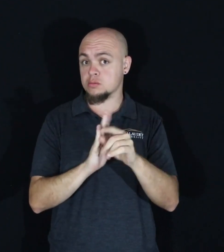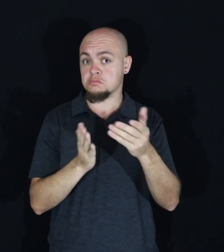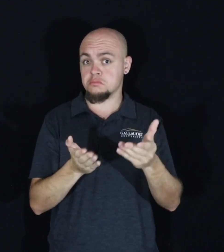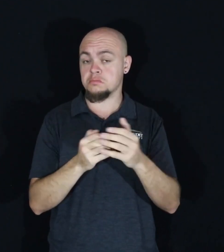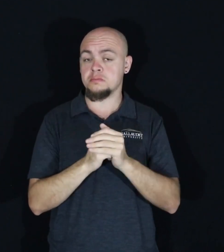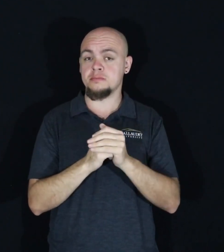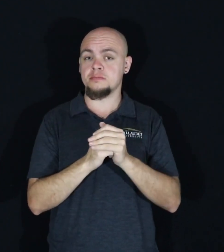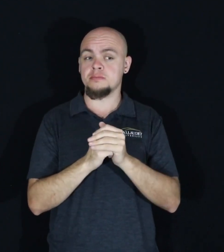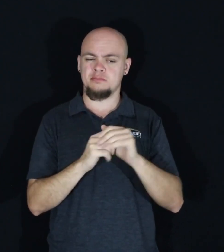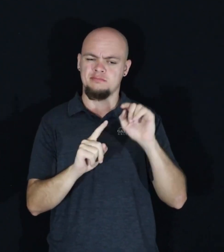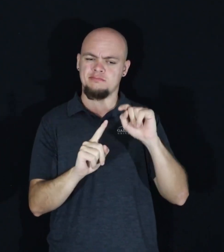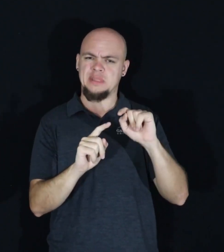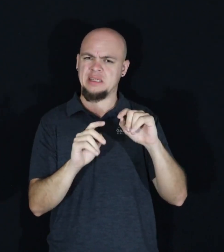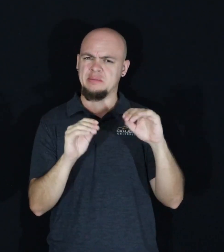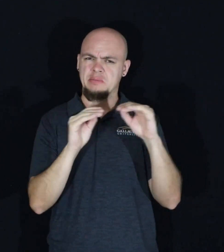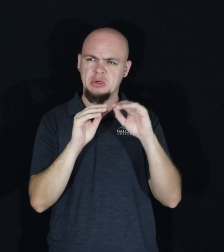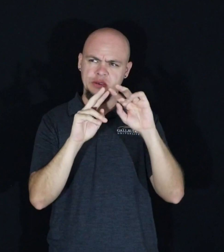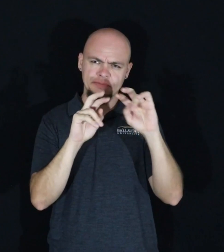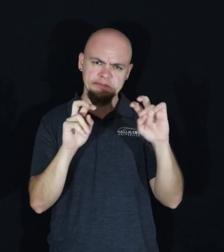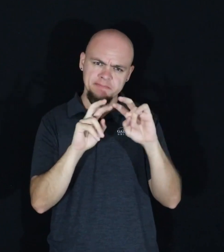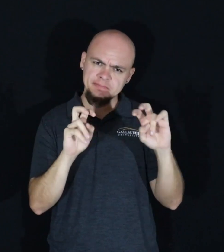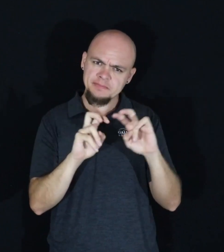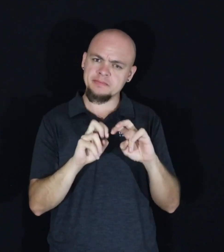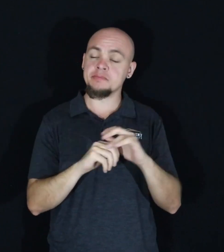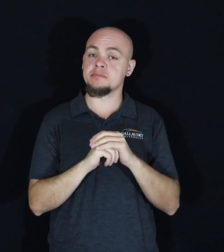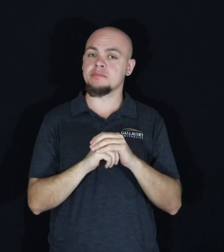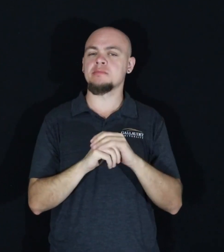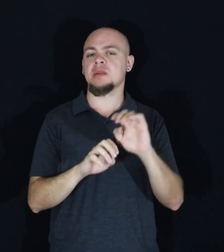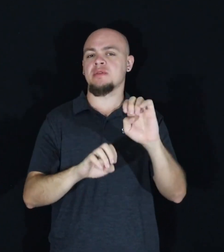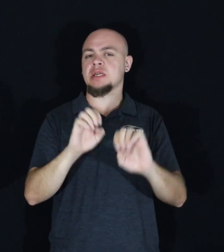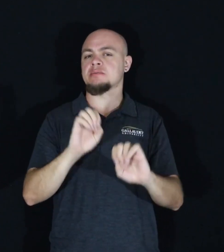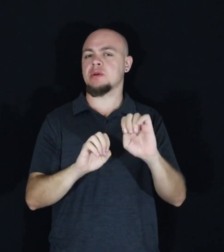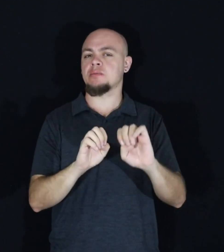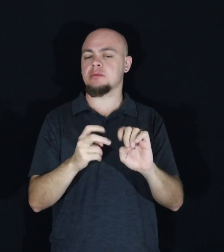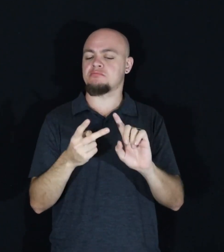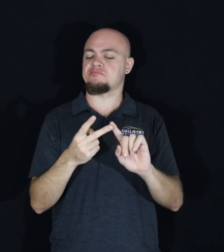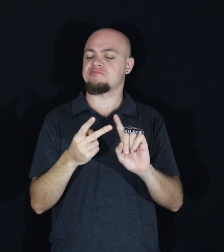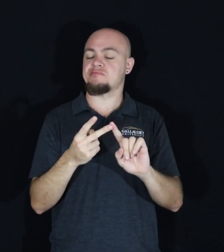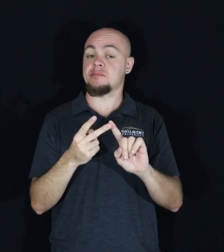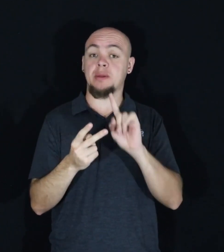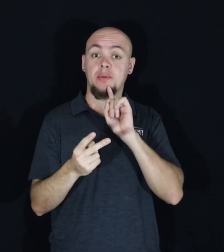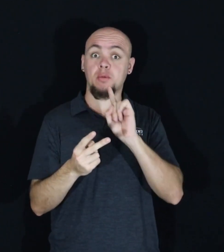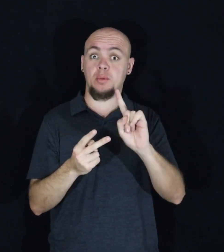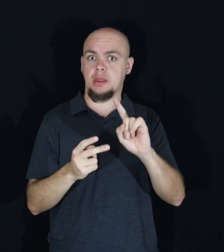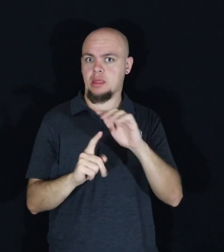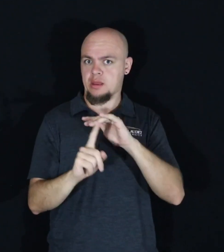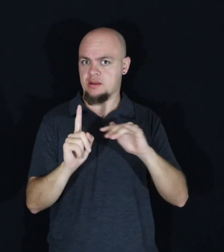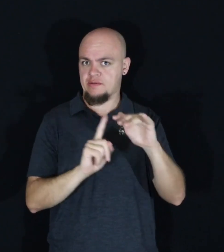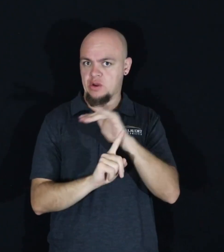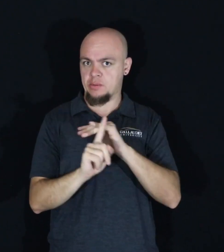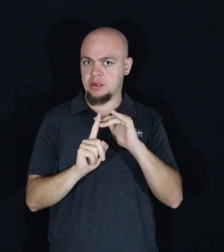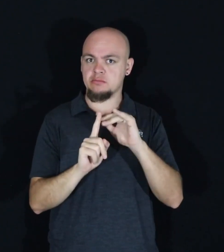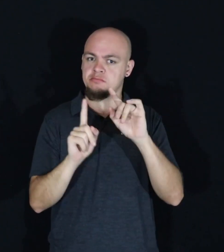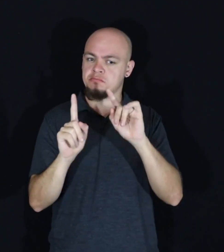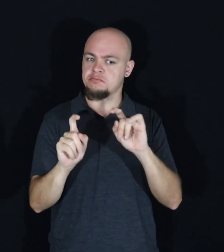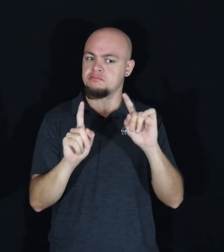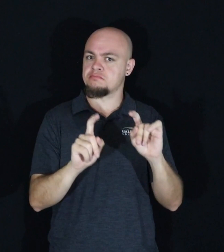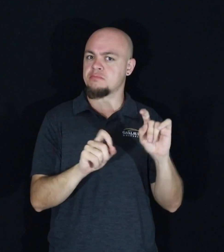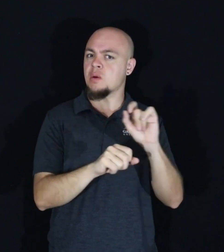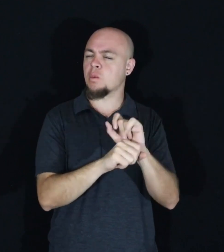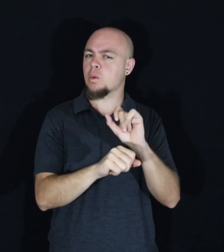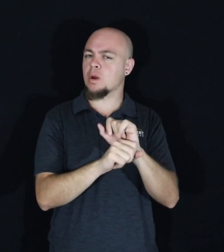dug deeper into it. We created another experiment, but this time in real environments. And we tested different